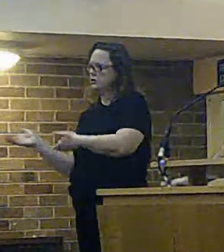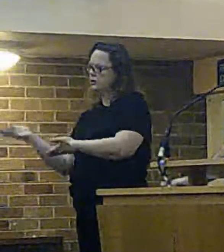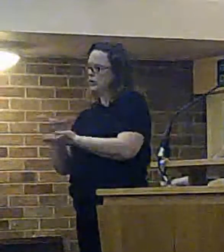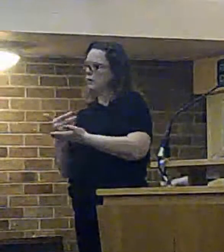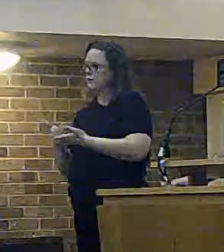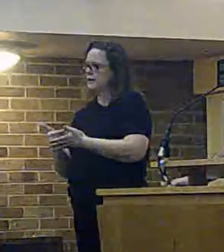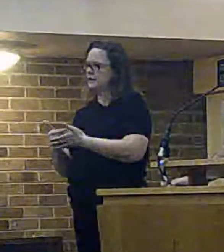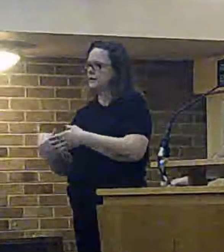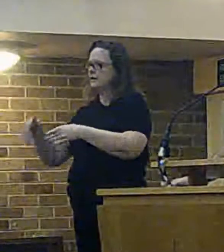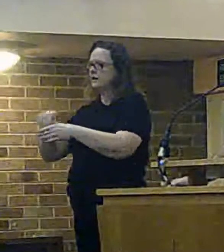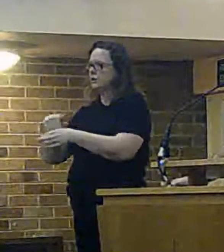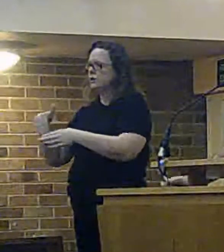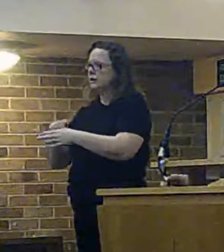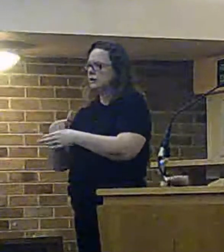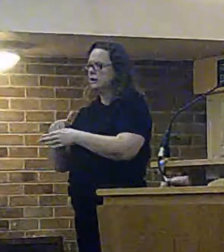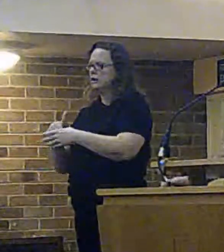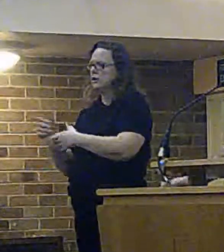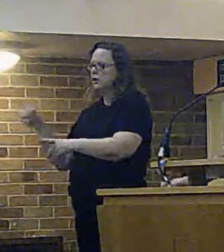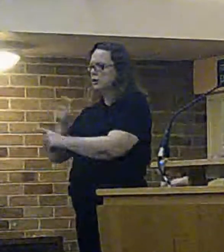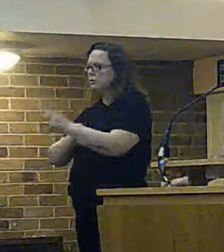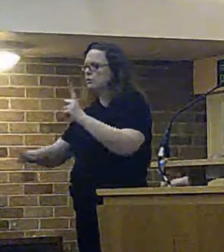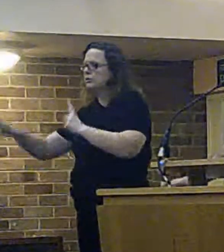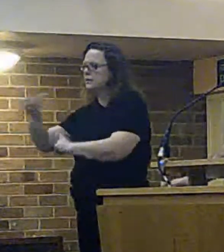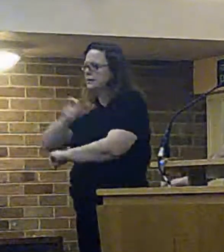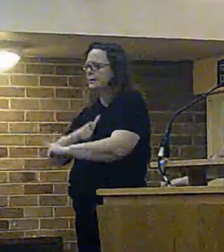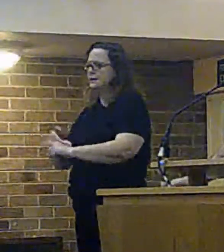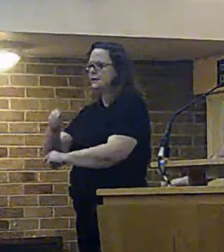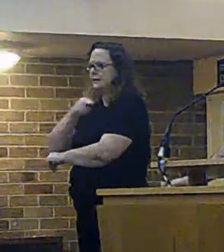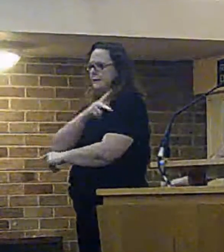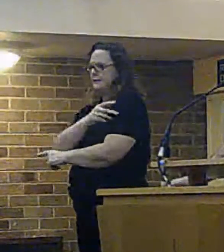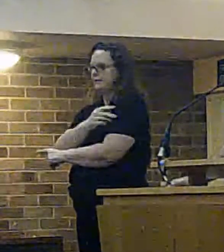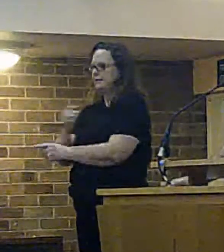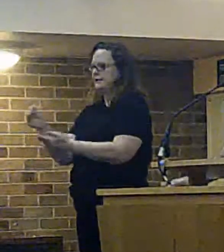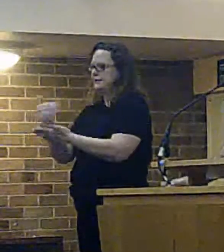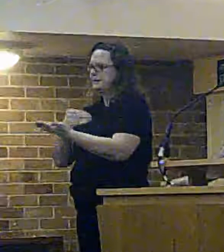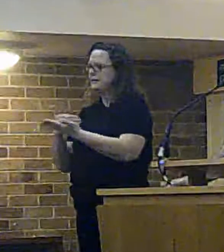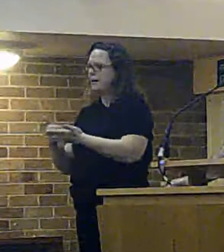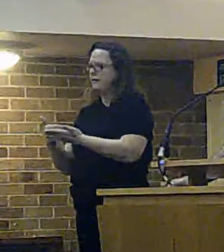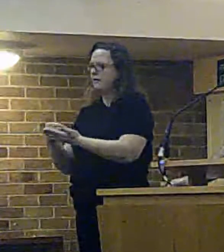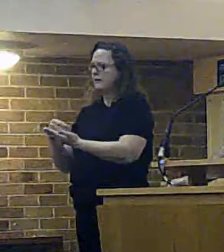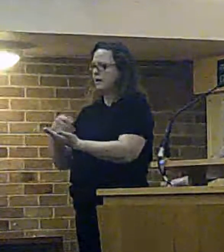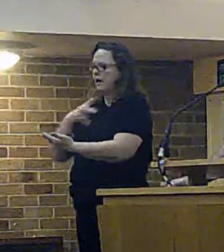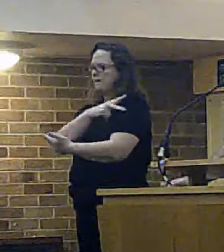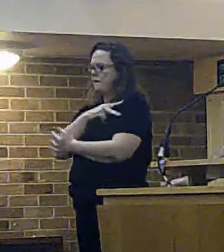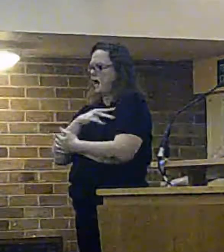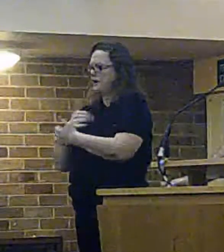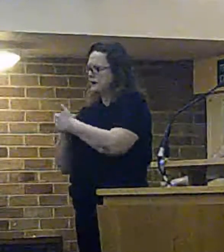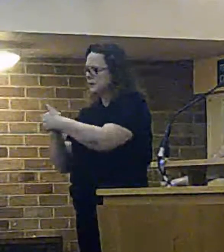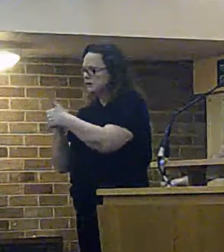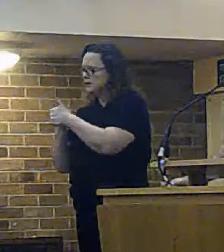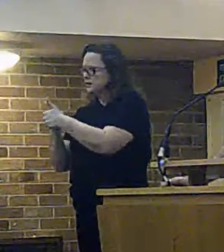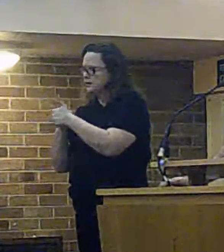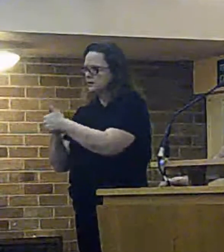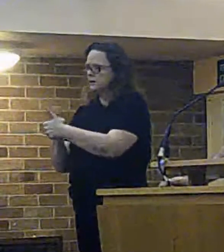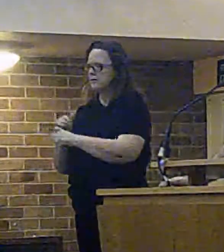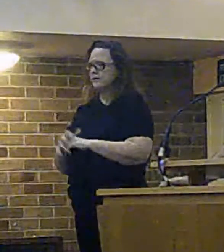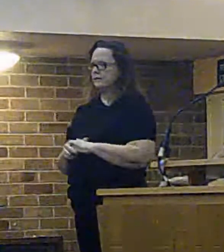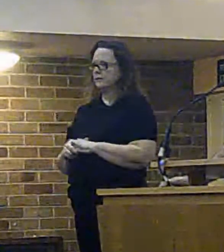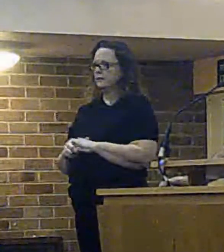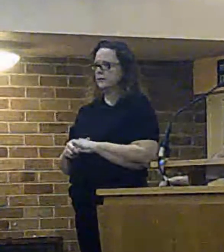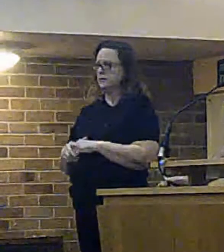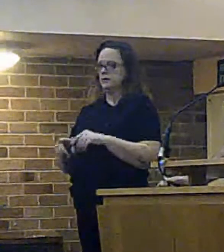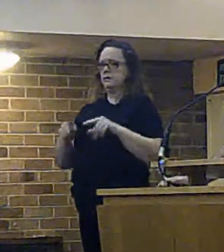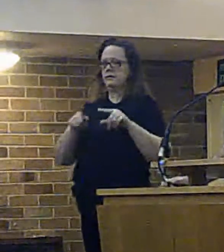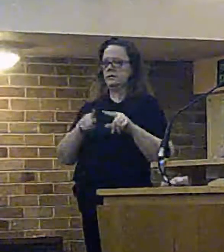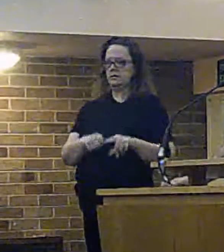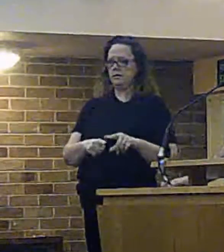teams and our protection officers, i.e. fire safety enforcement. All of that is frontline. It just isn't fire engines.